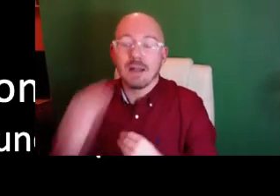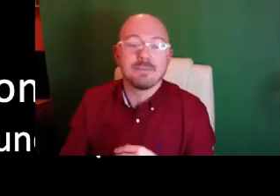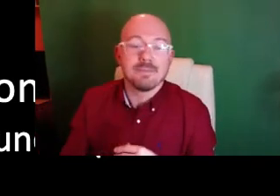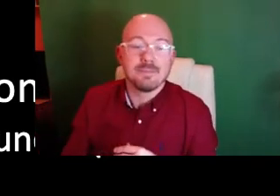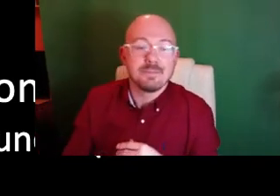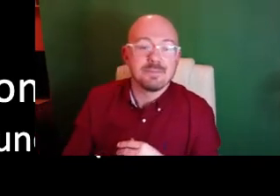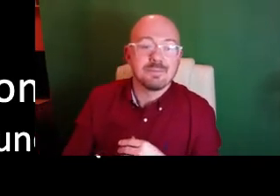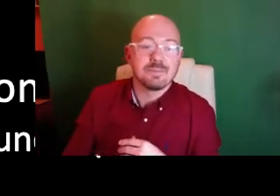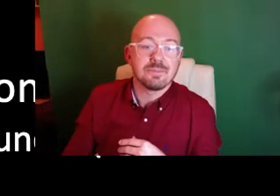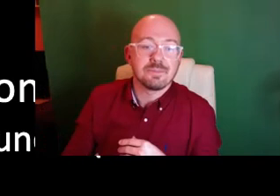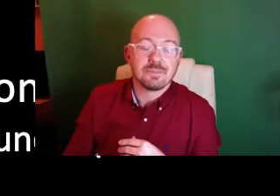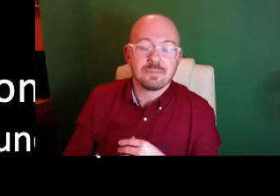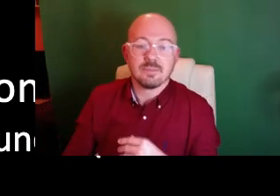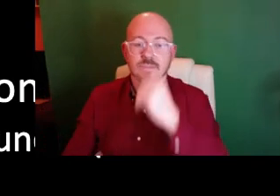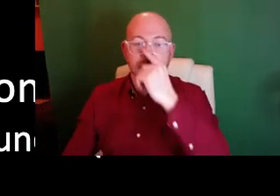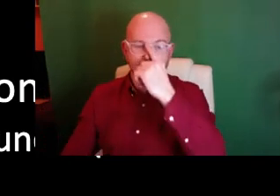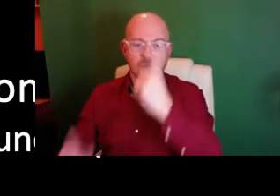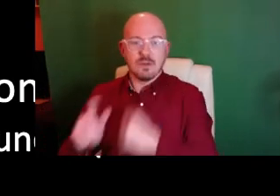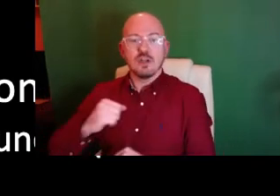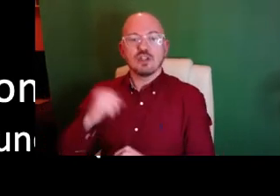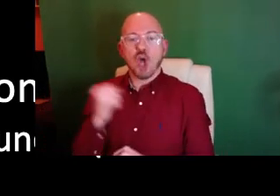children's learning.